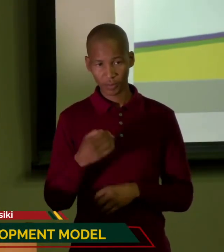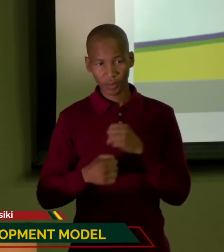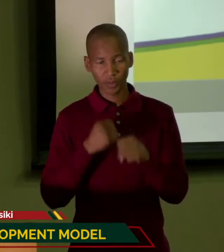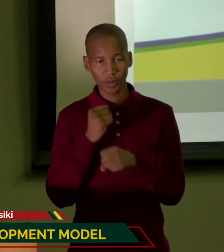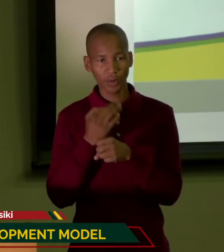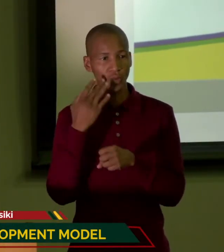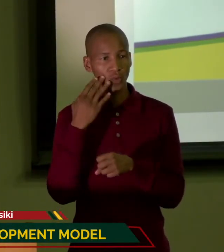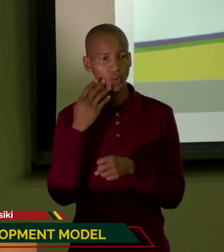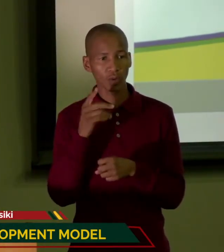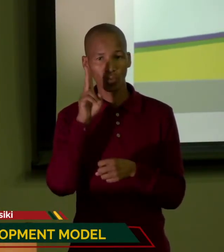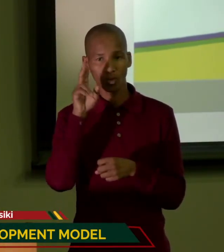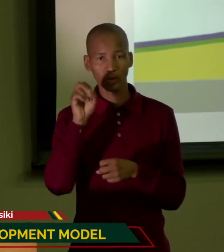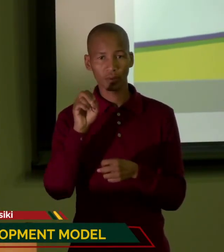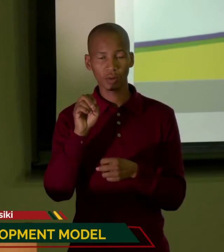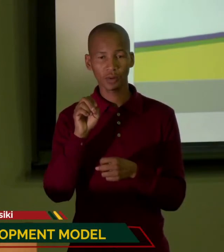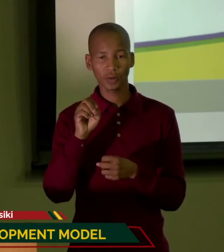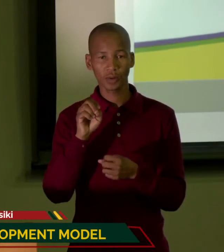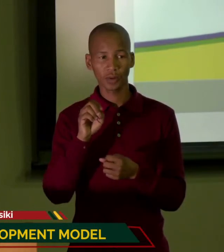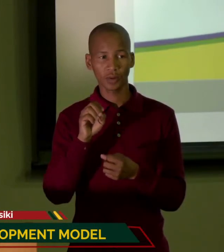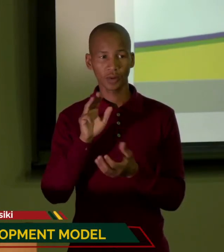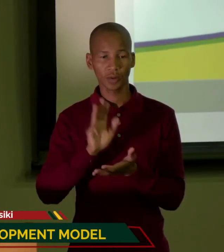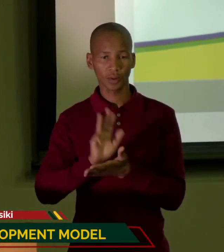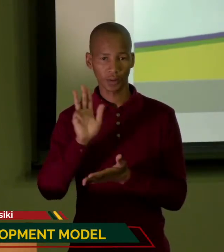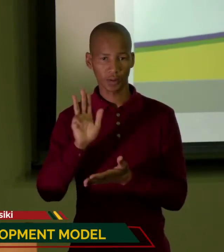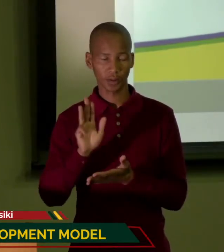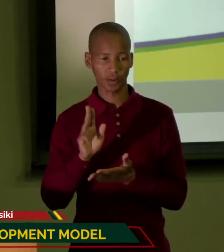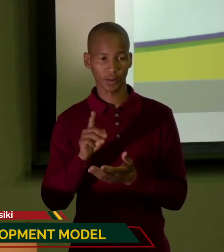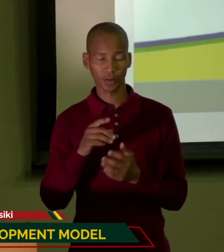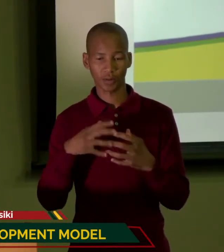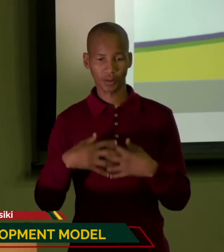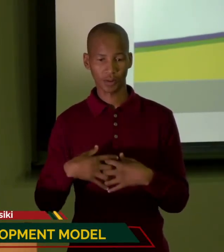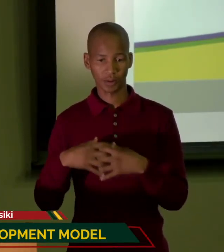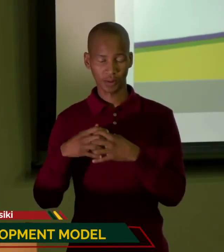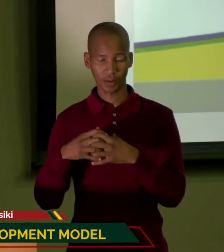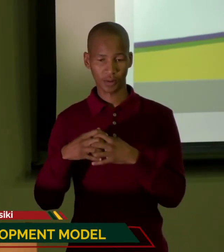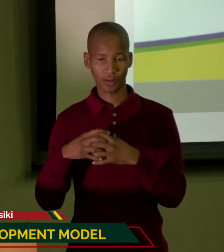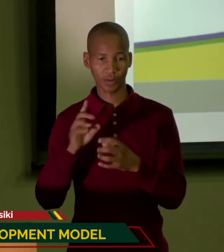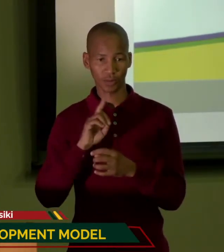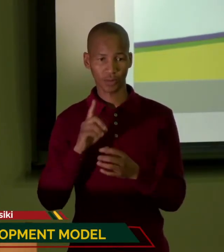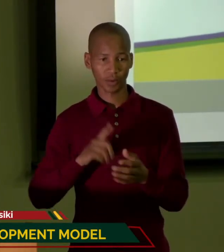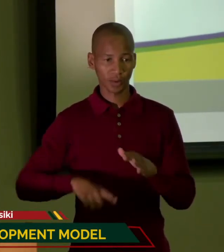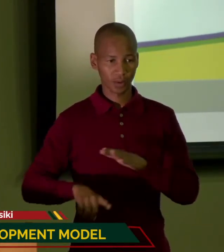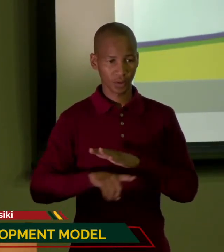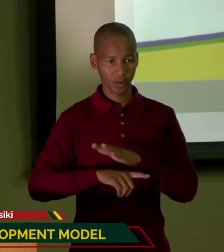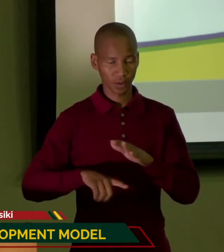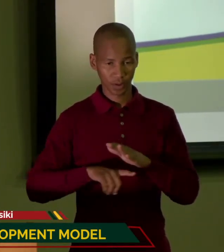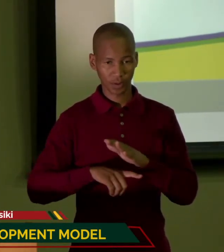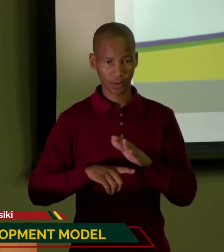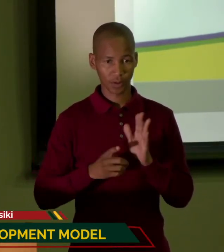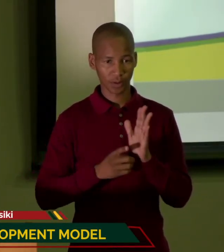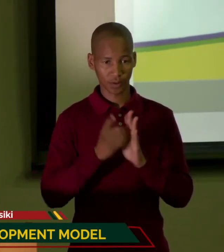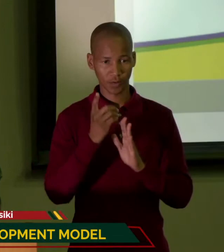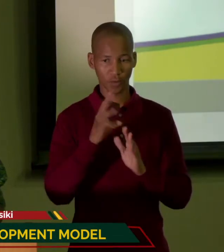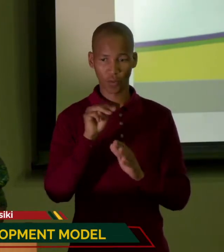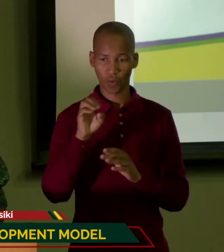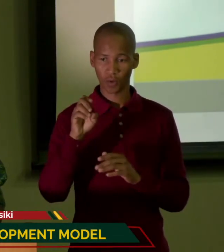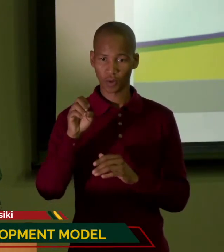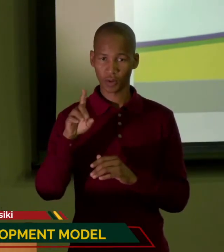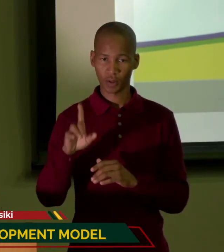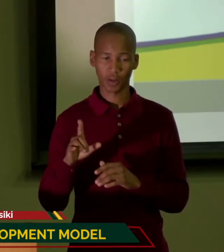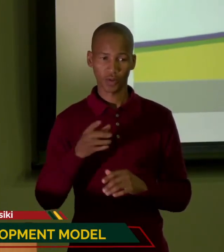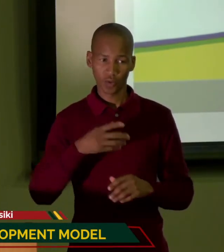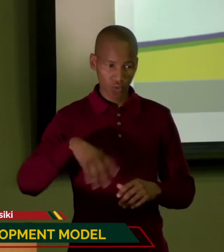2019, came to launch the district development model. Sonke sayiqhwabela.